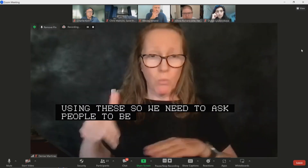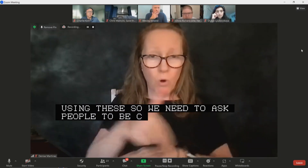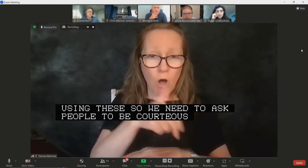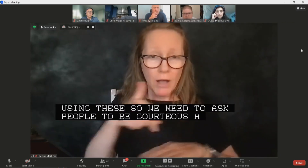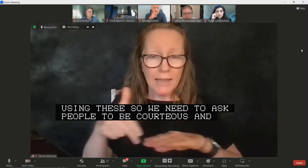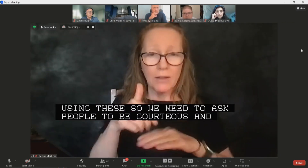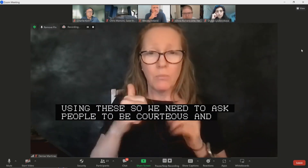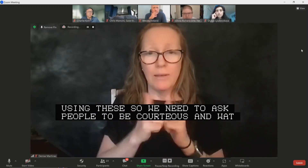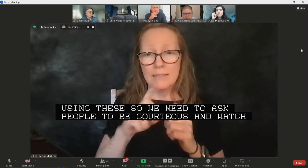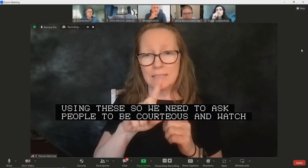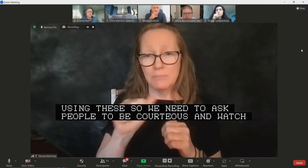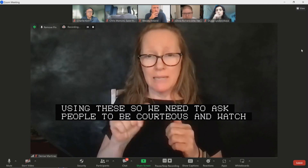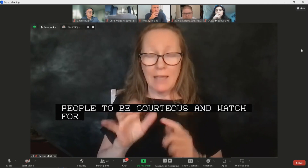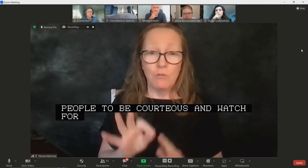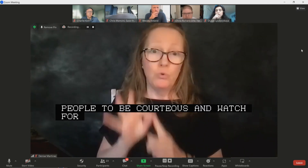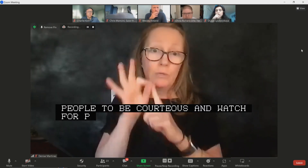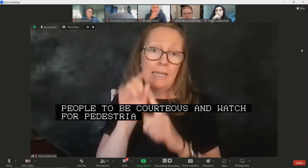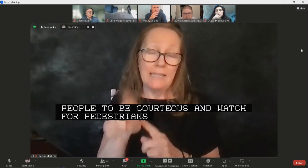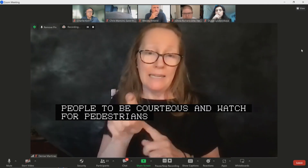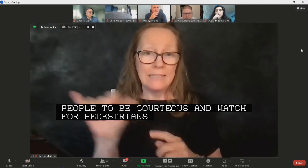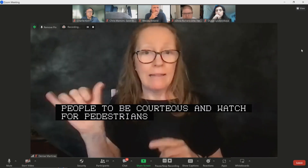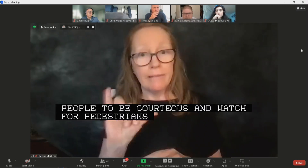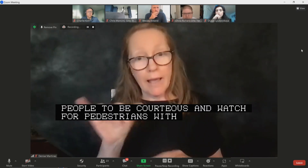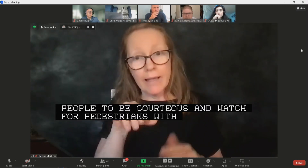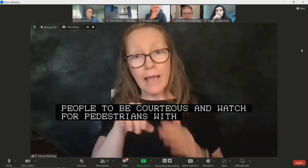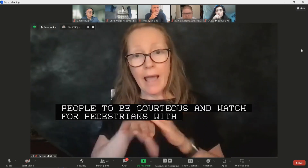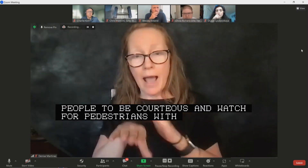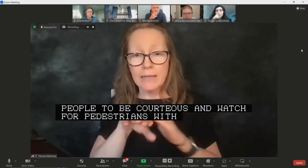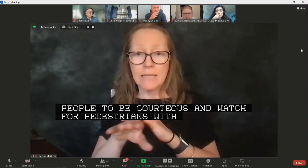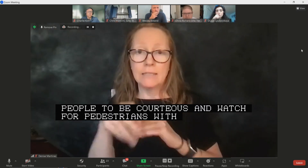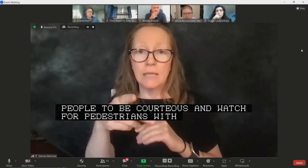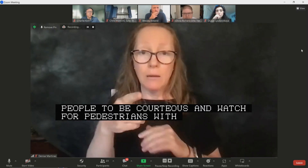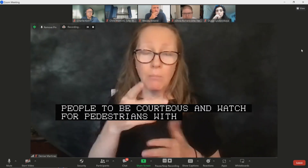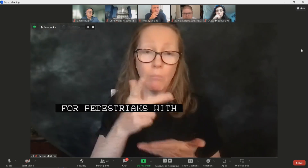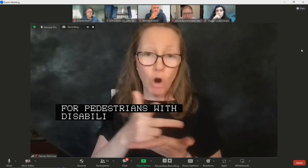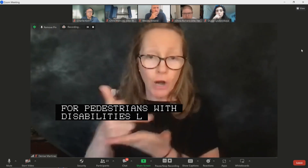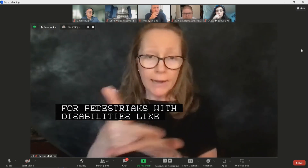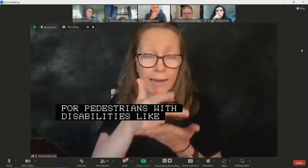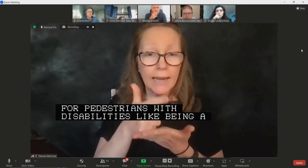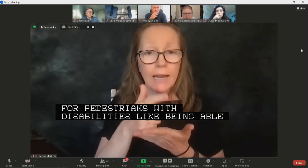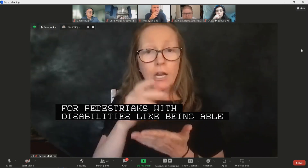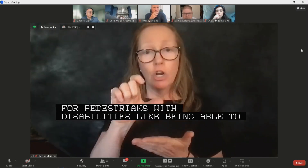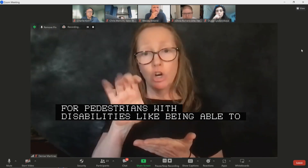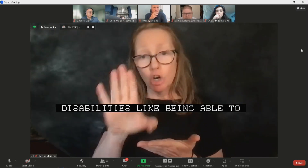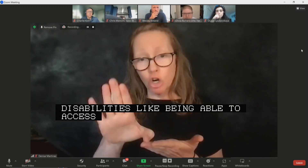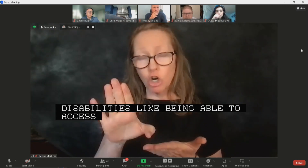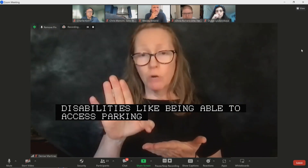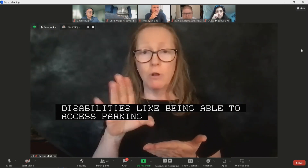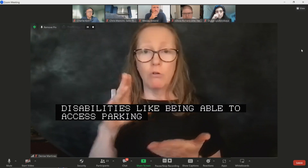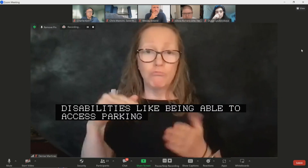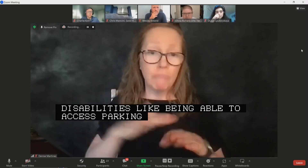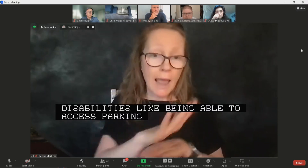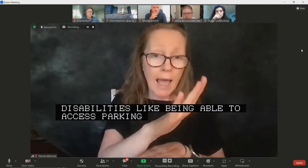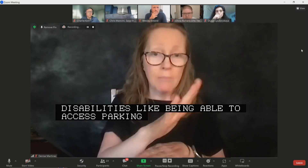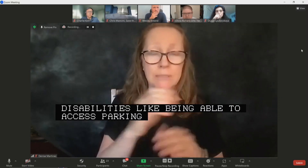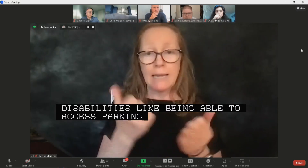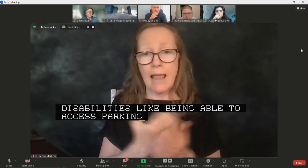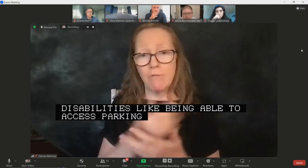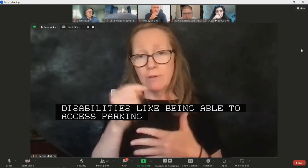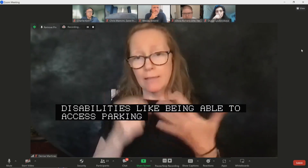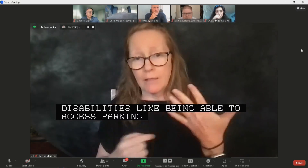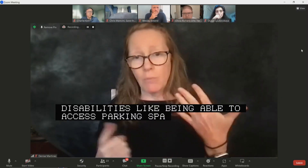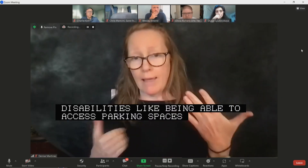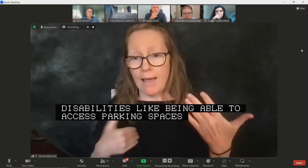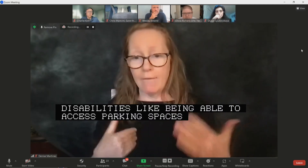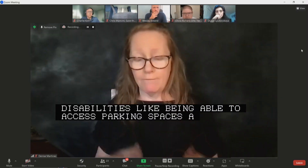unique needs, like being able to access parking spaces and curb ramps and everything else that we have along the